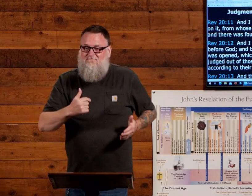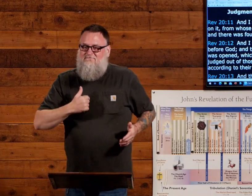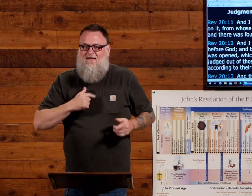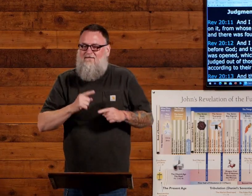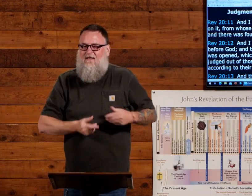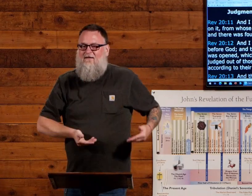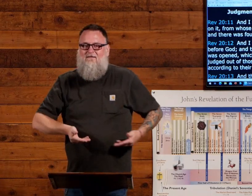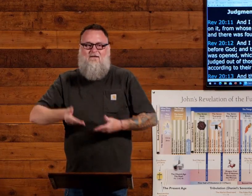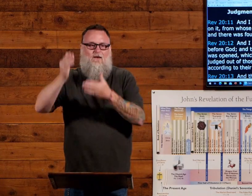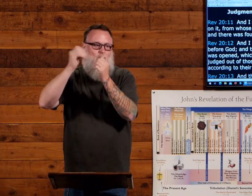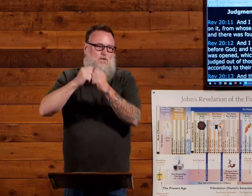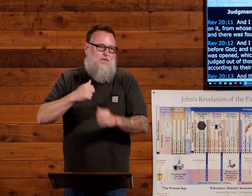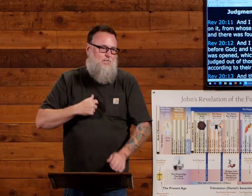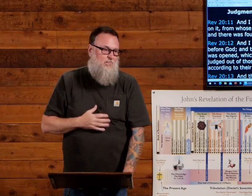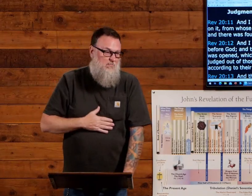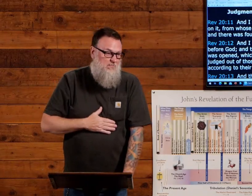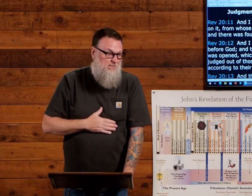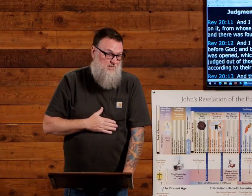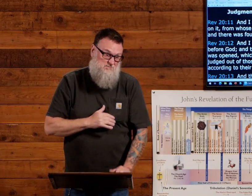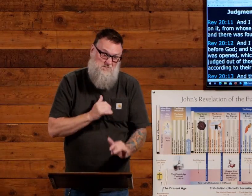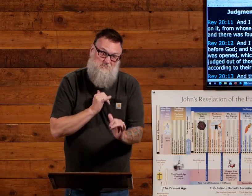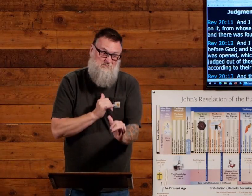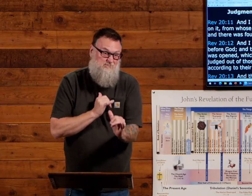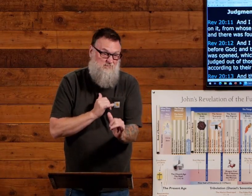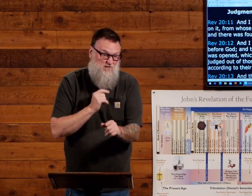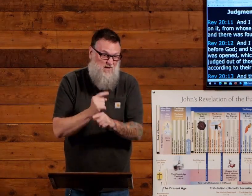But those things I can't bring with me to heaven.